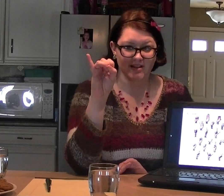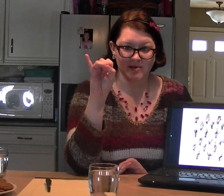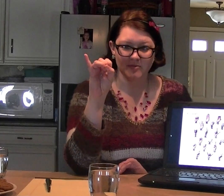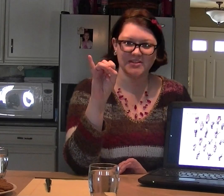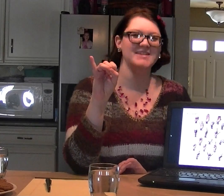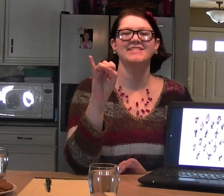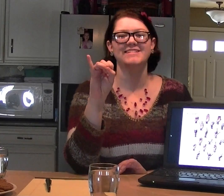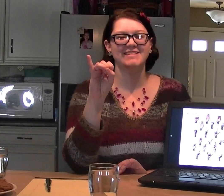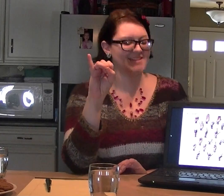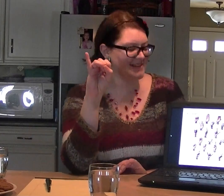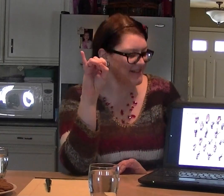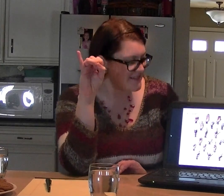cup of tea.